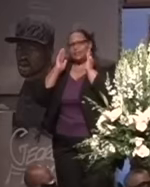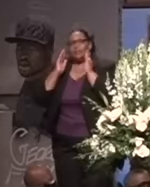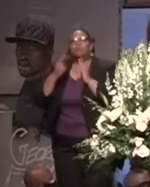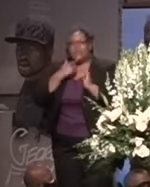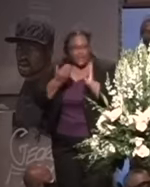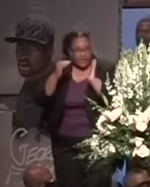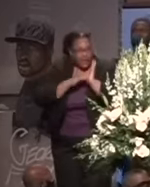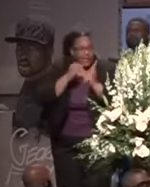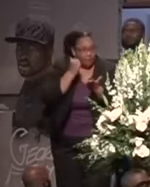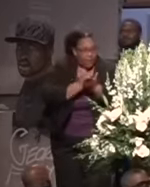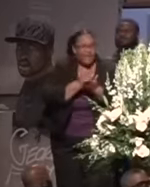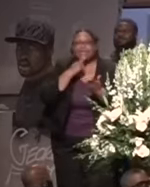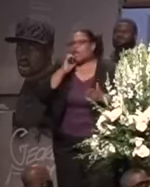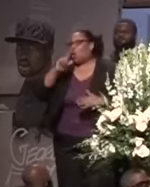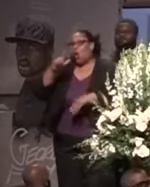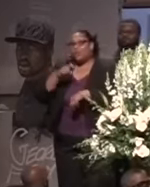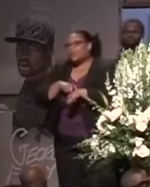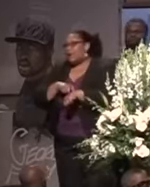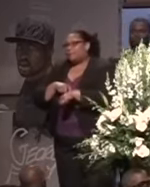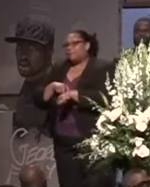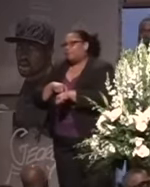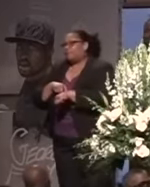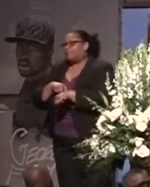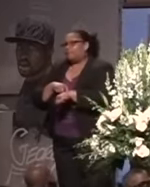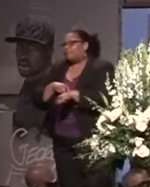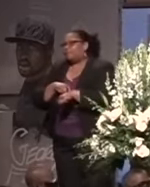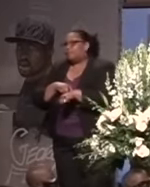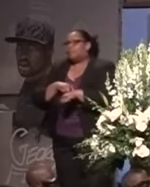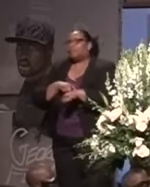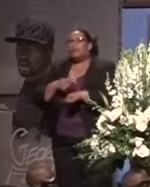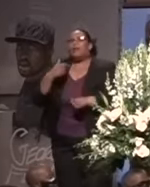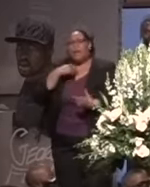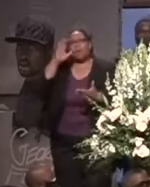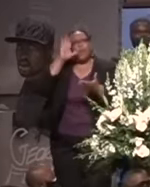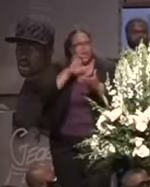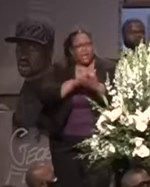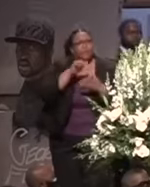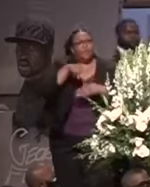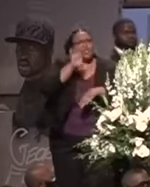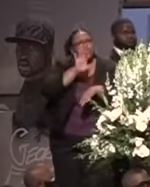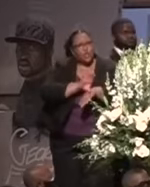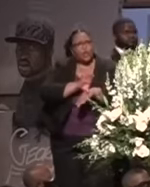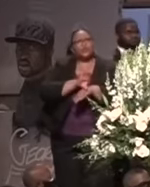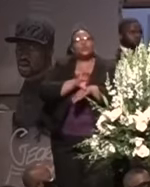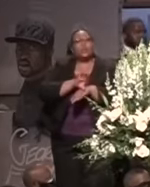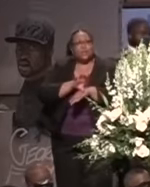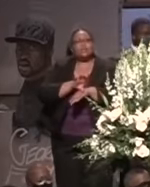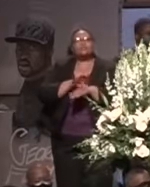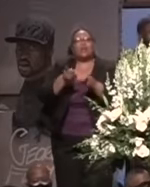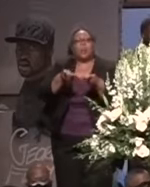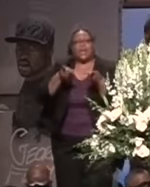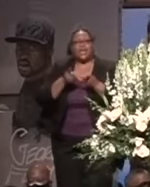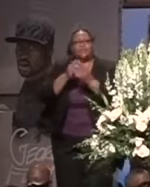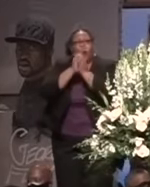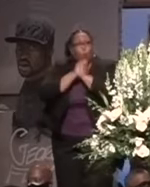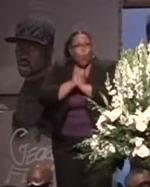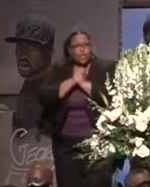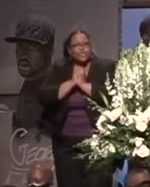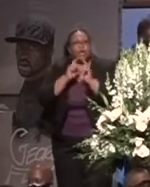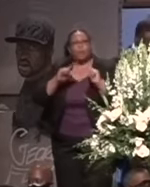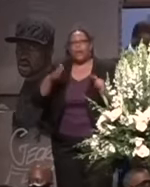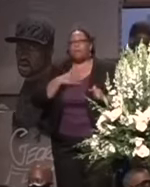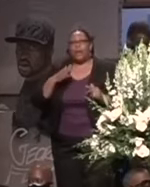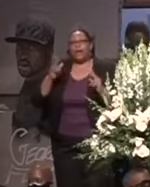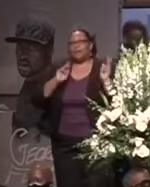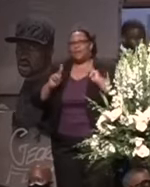say, amen. I say this all the time. I believe that the church is an essential place of worship, but my people are